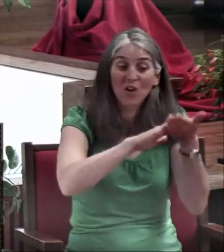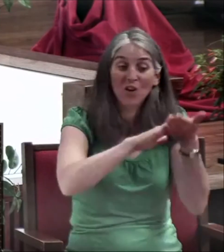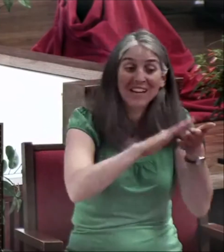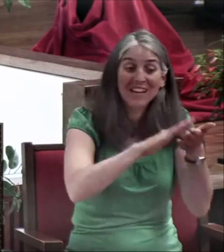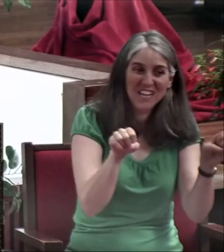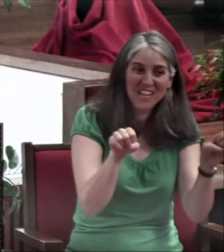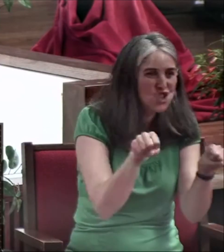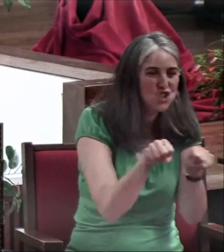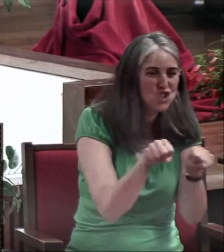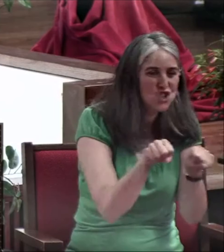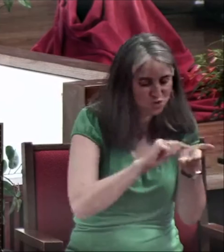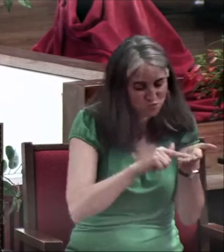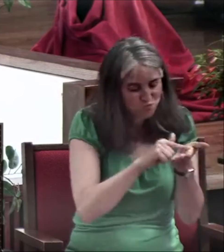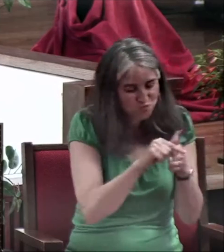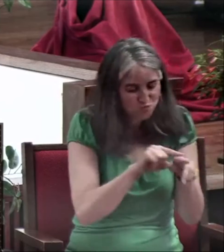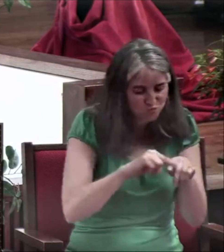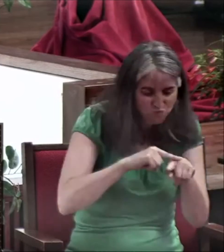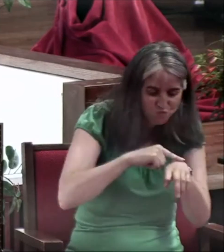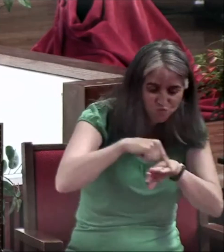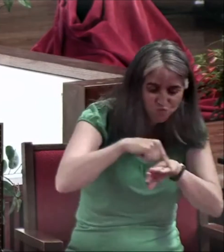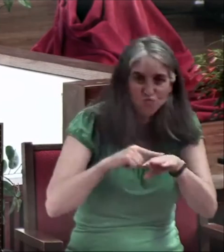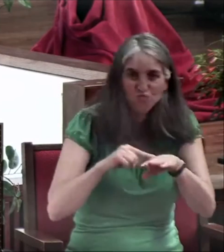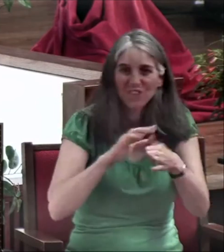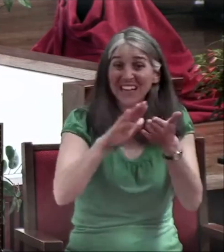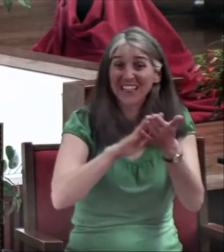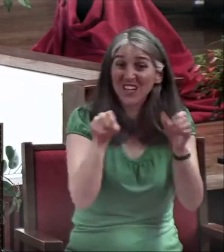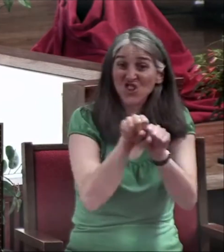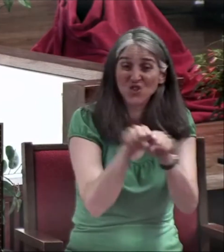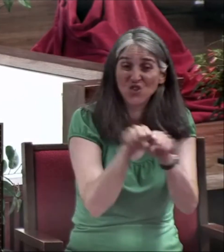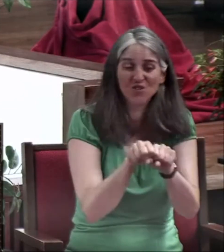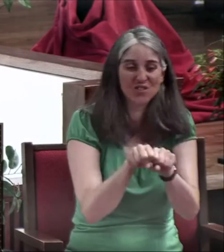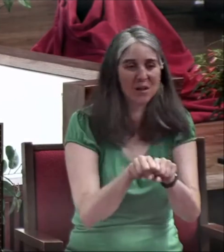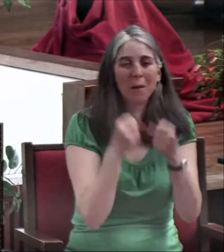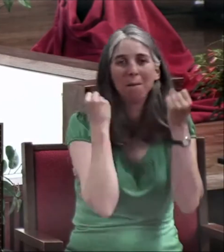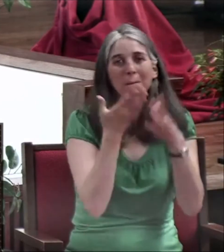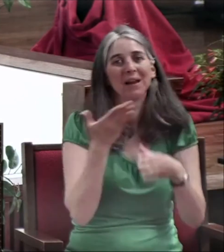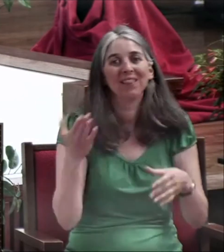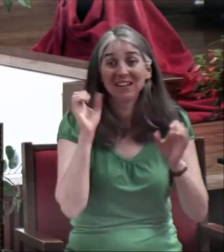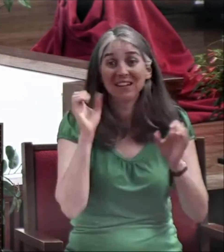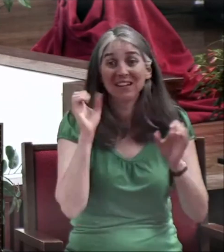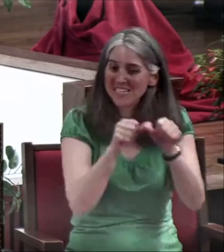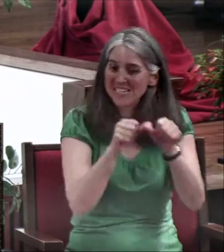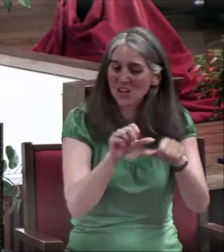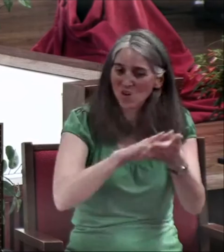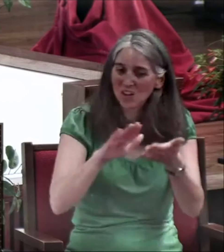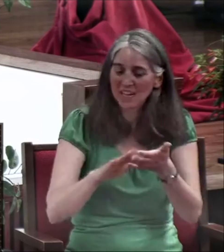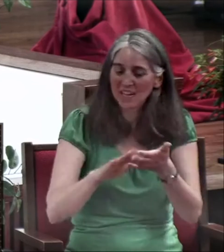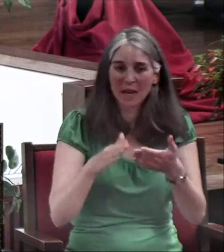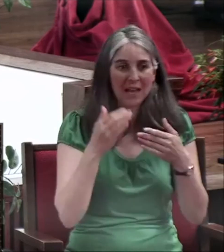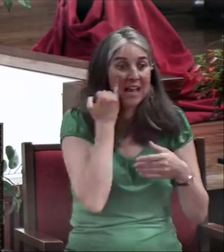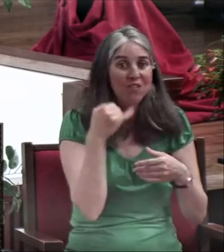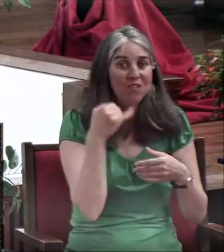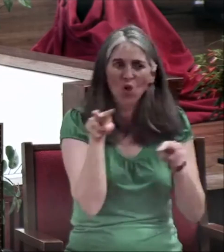get in the cracks right there. And if you need afterwards, you clean it up. There's a lot of things that can clean up. And if you look around here, there are a lot